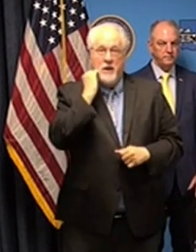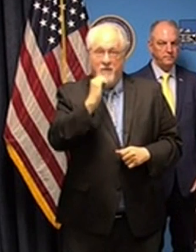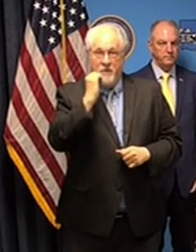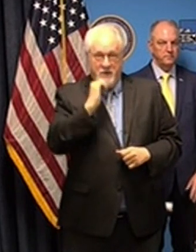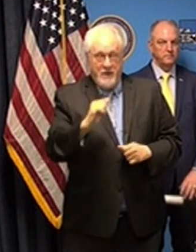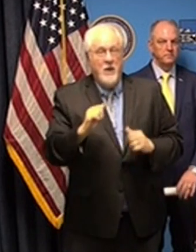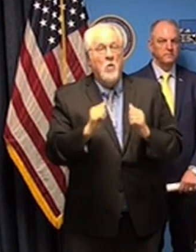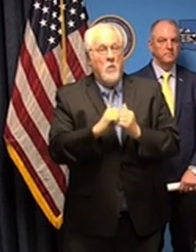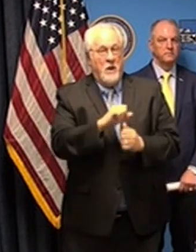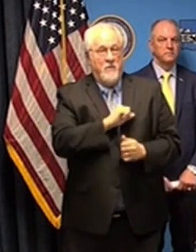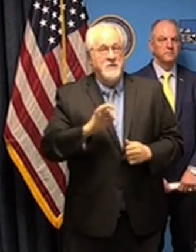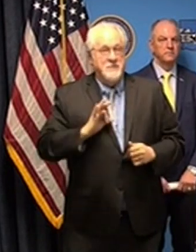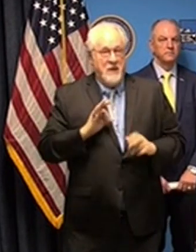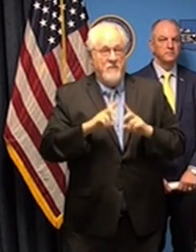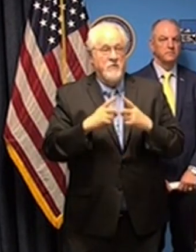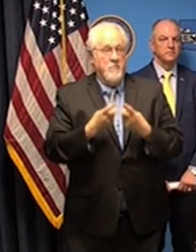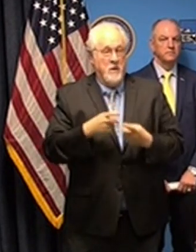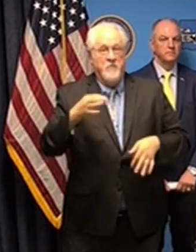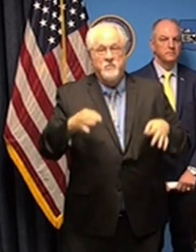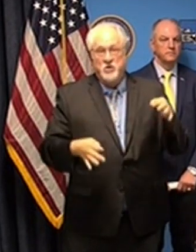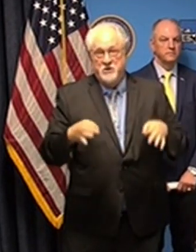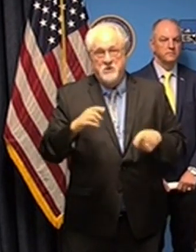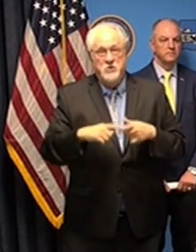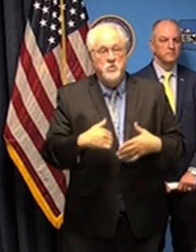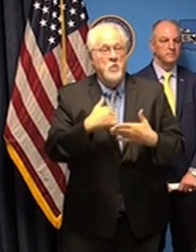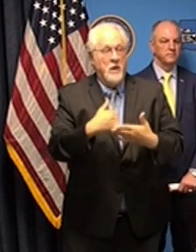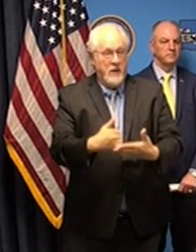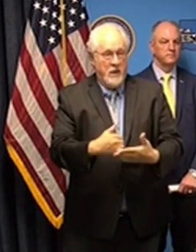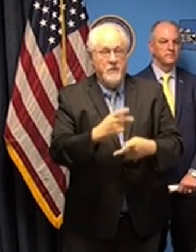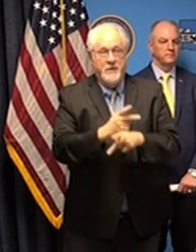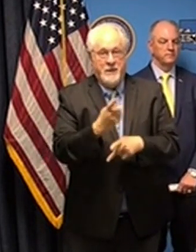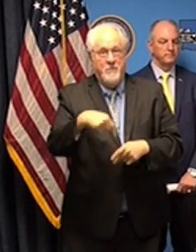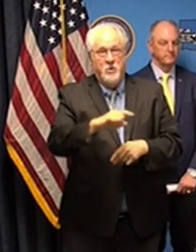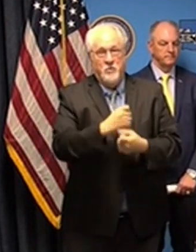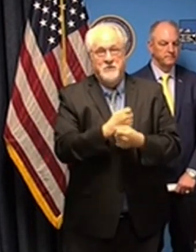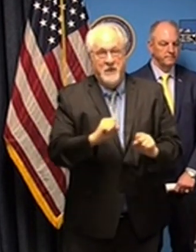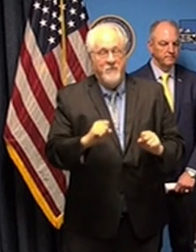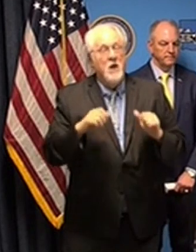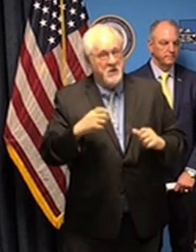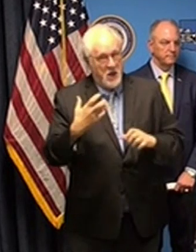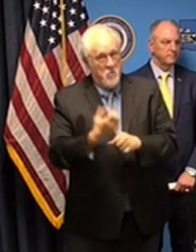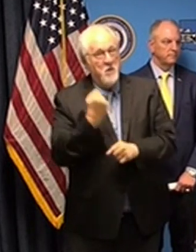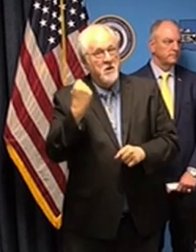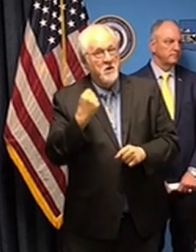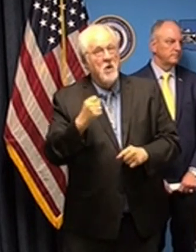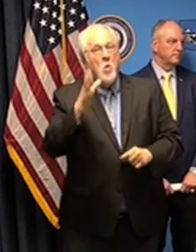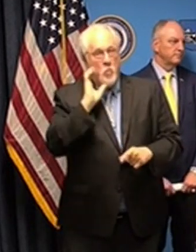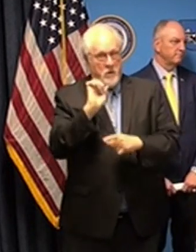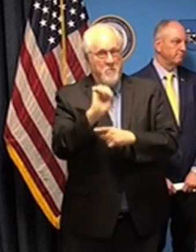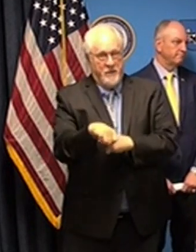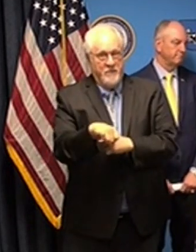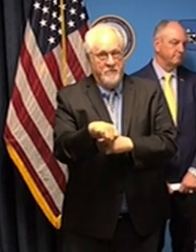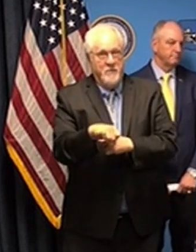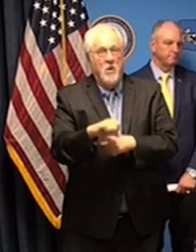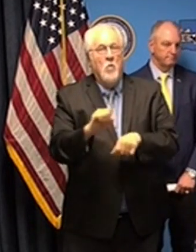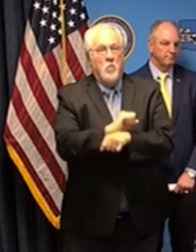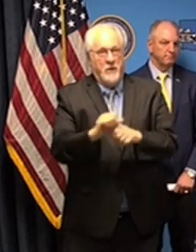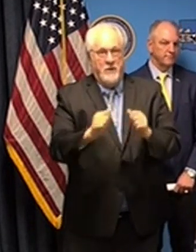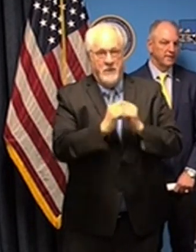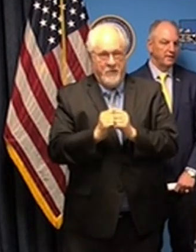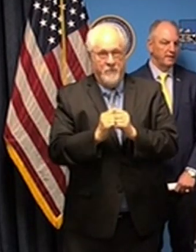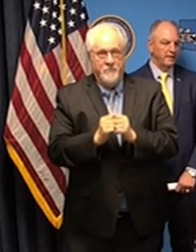day along with the staff at the Department of Justice to help keep you safe. We can win, and we'll beat this